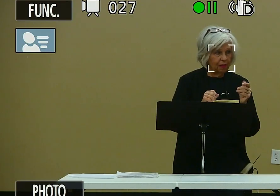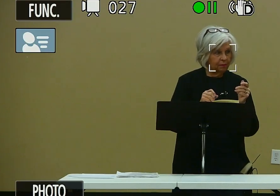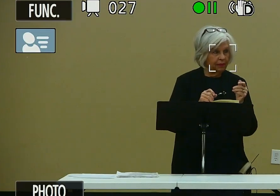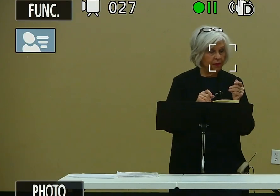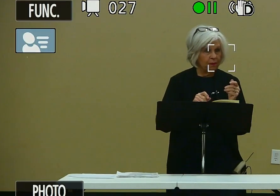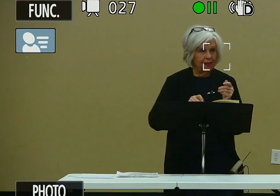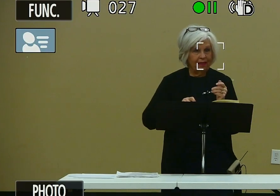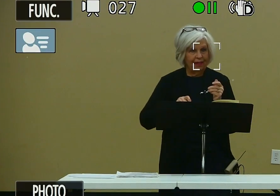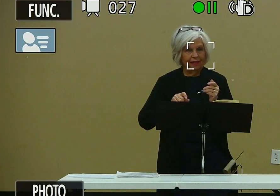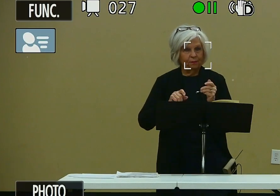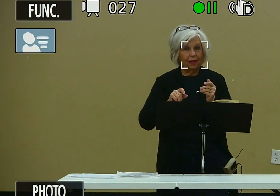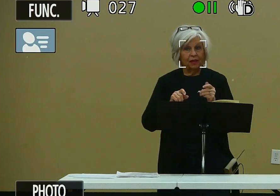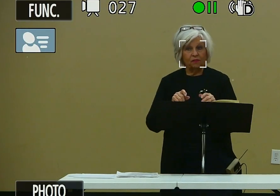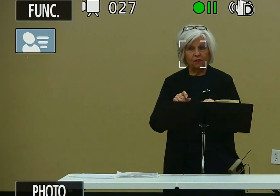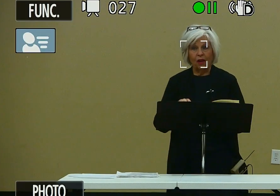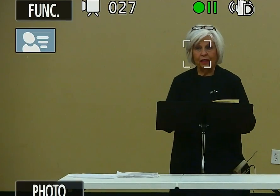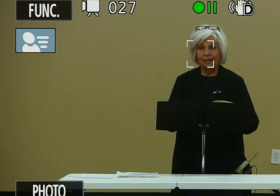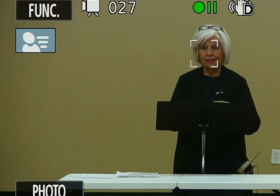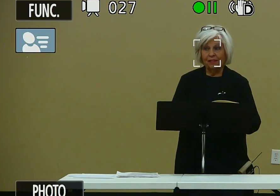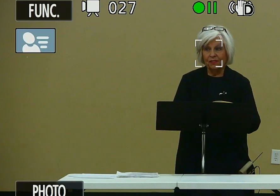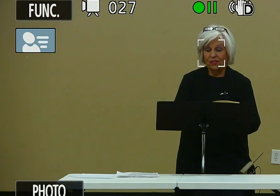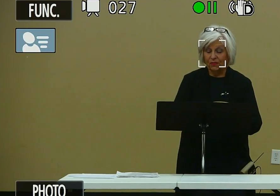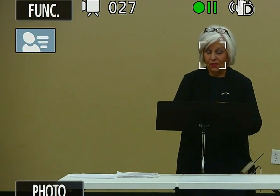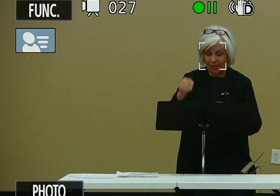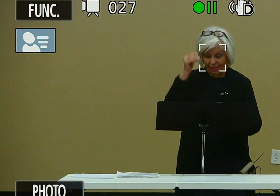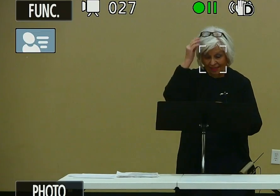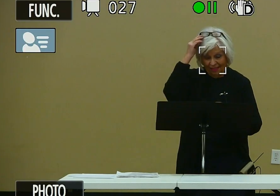get ready. I'm going to ask for volunteers for sentences.